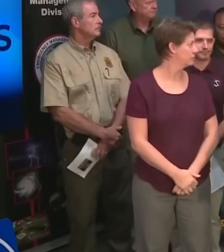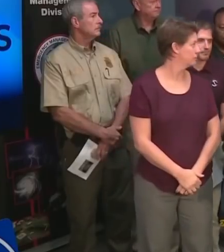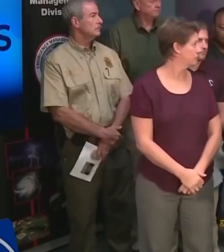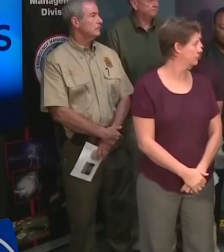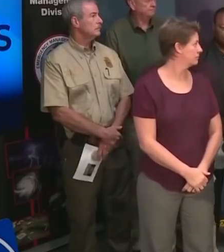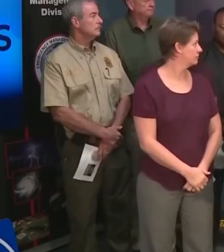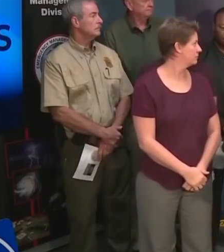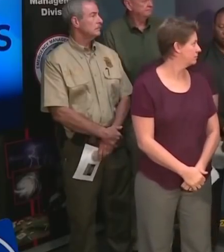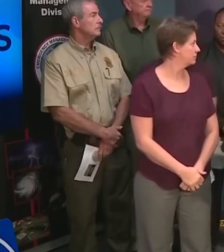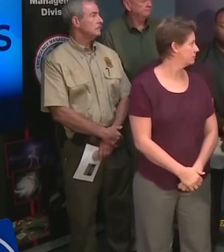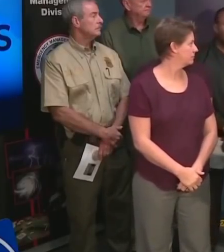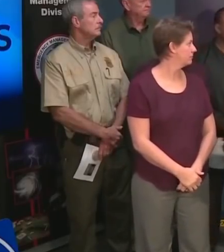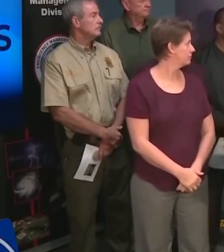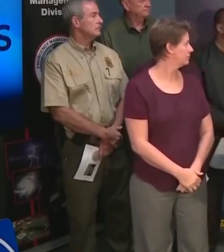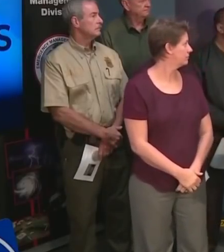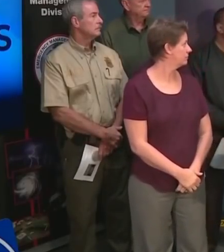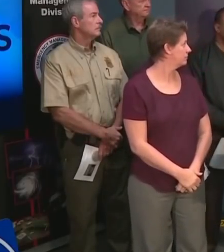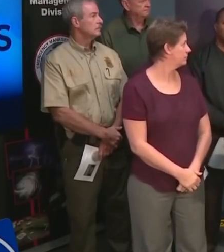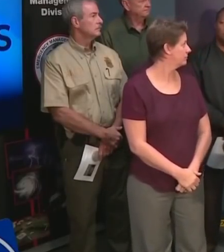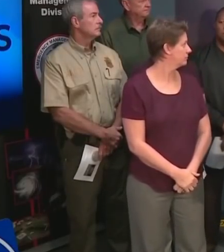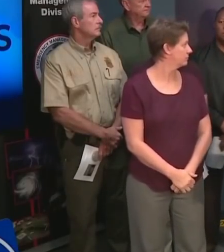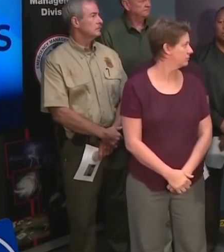Padre.